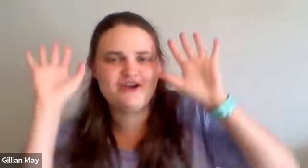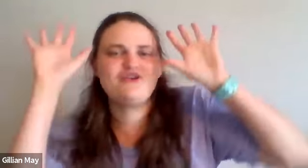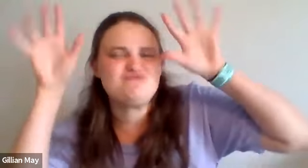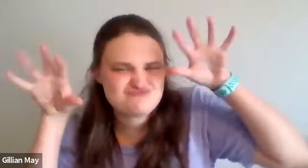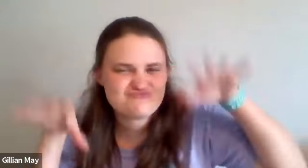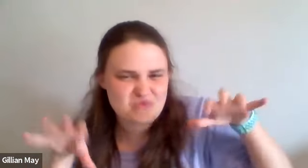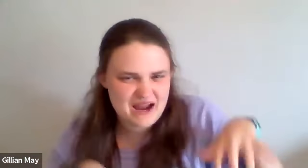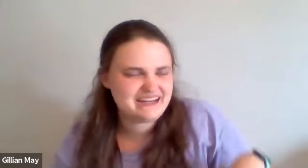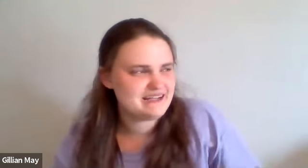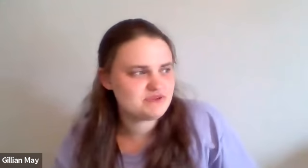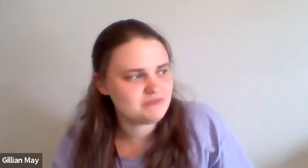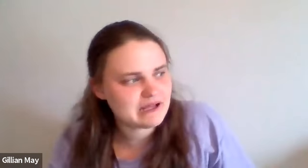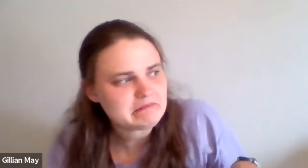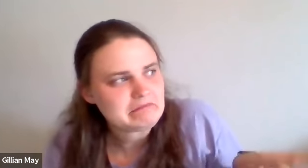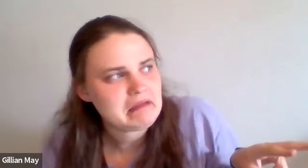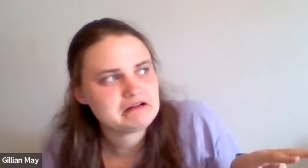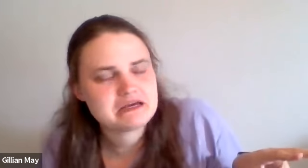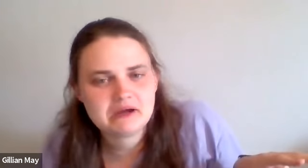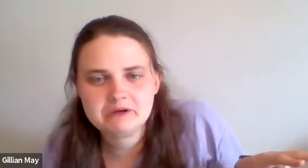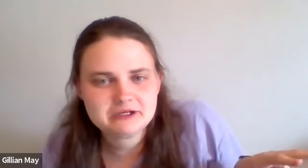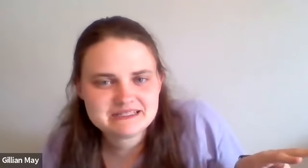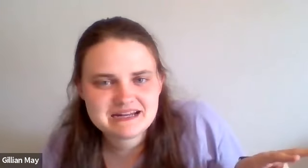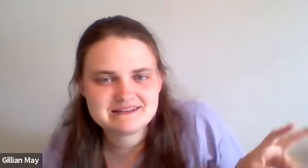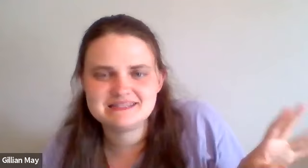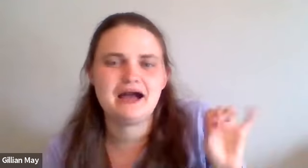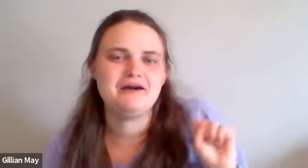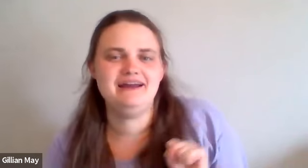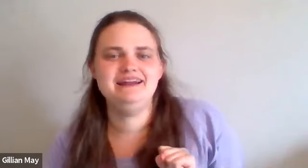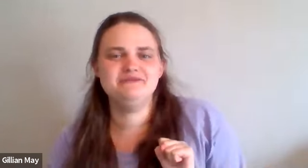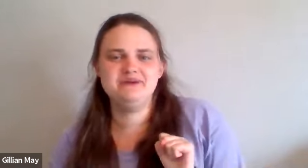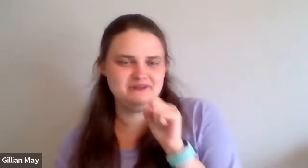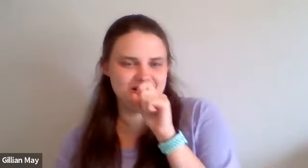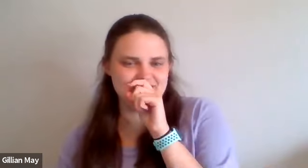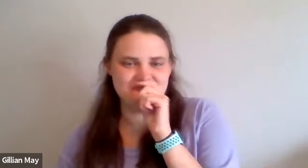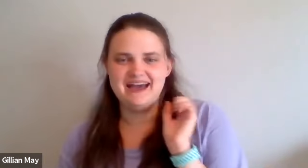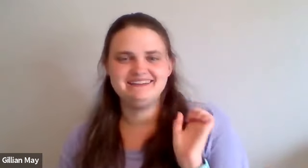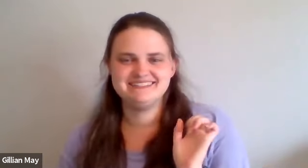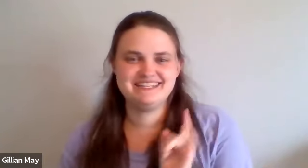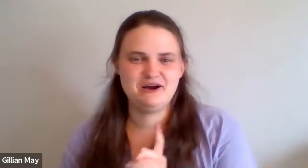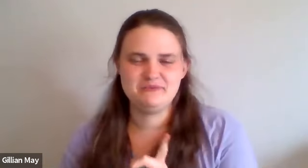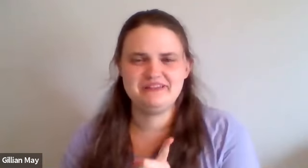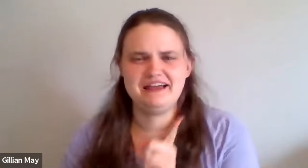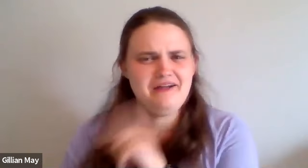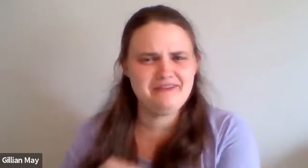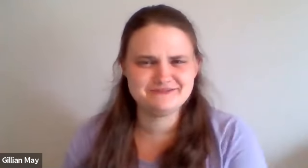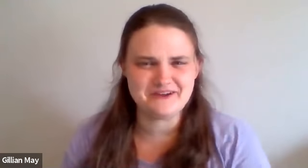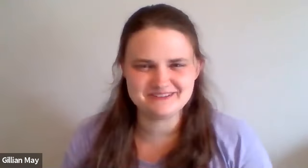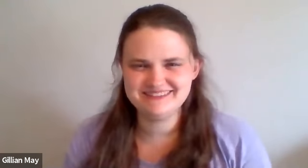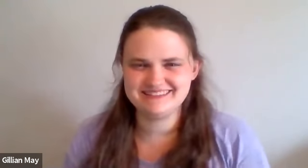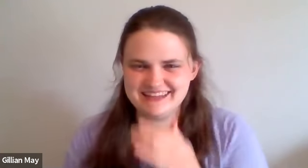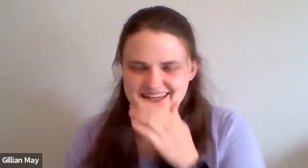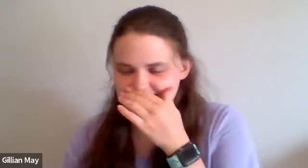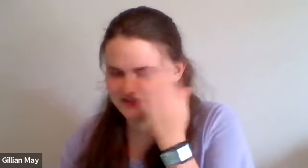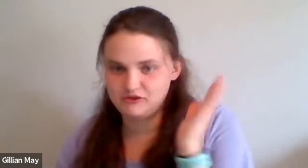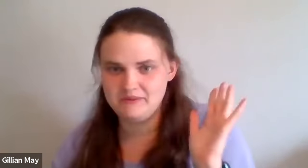weather, raining. But I'm like, outside my window it's not. And I was like, all right, never mind, we're not doing that, because then y'all would be like, oh, that's false, and it would throw me